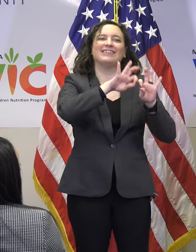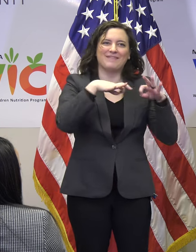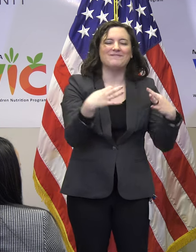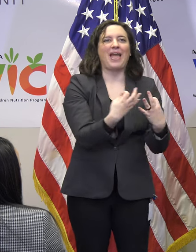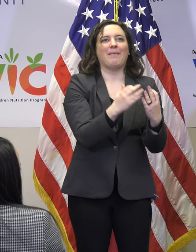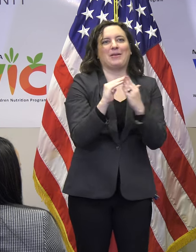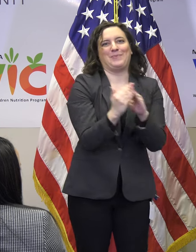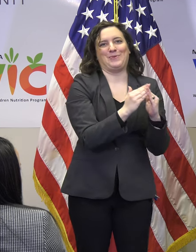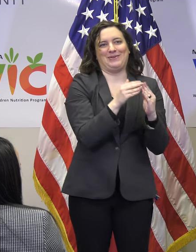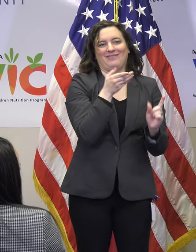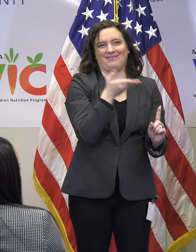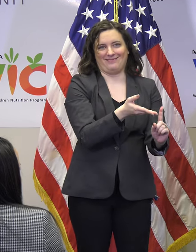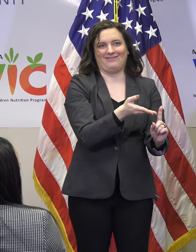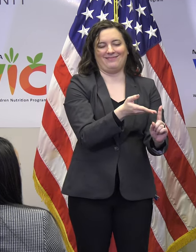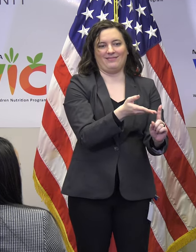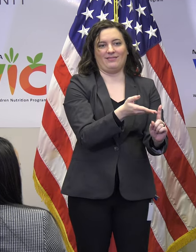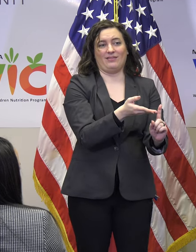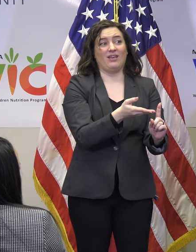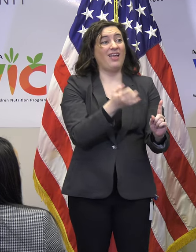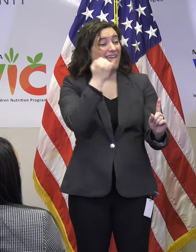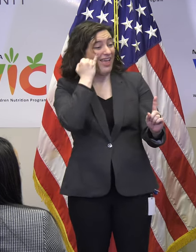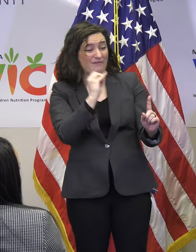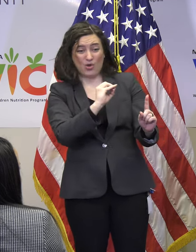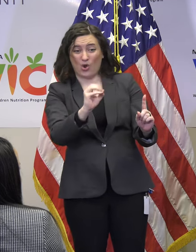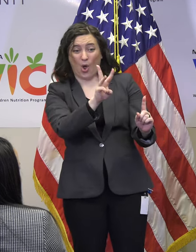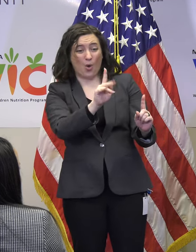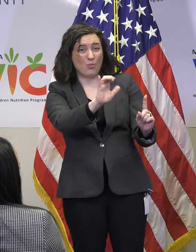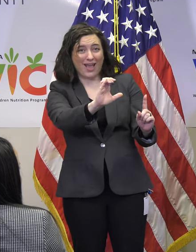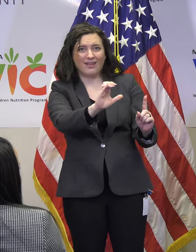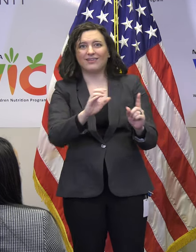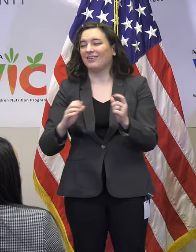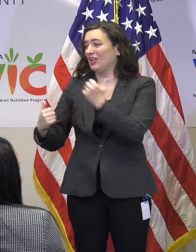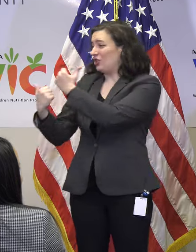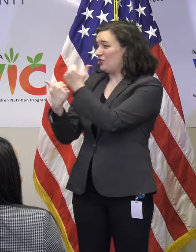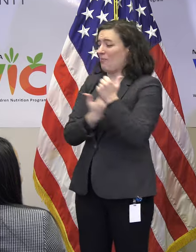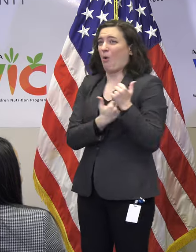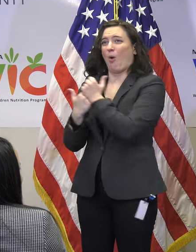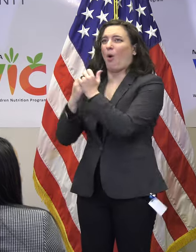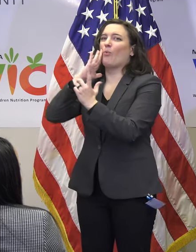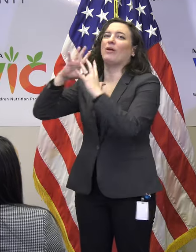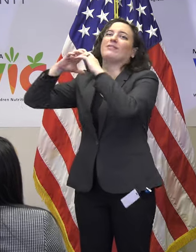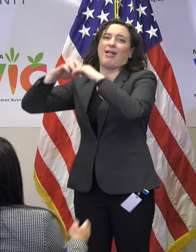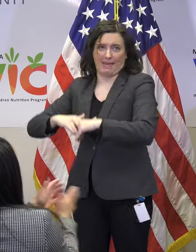one of the most important pillars supporting our most vulnerable families will collapse. Thank you.